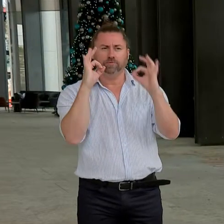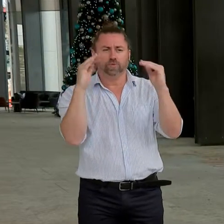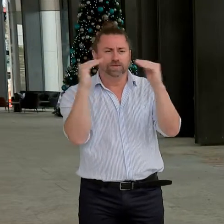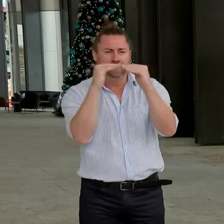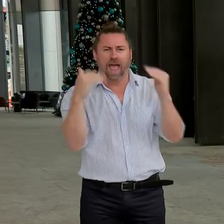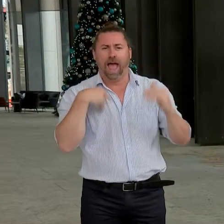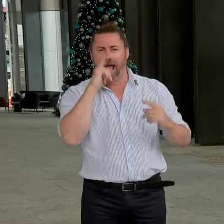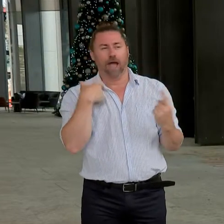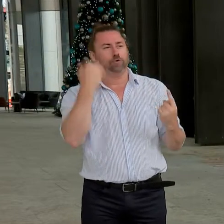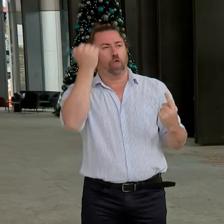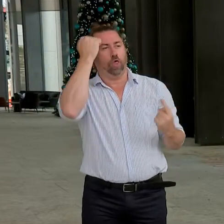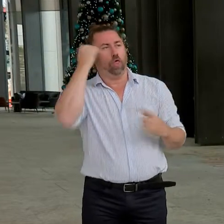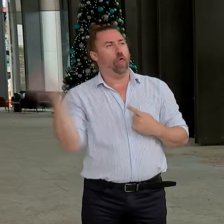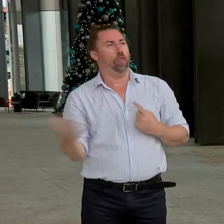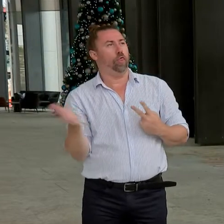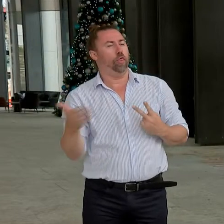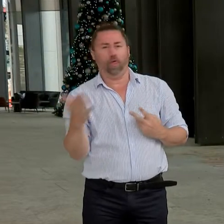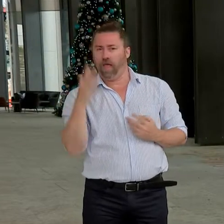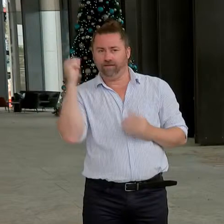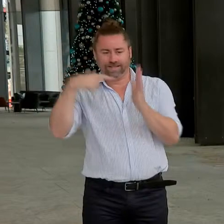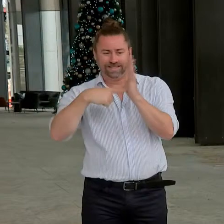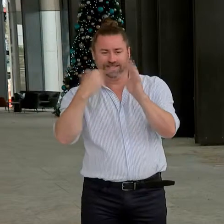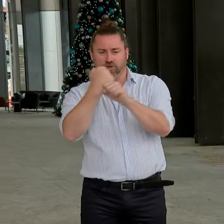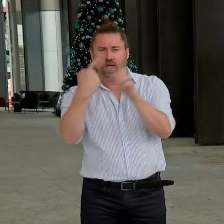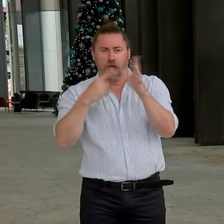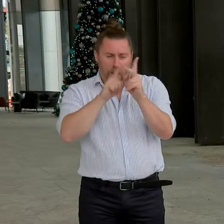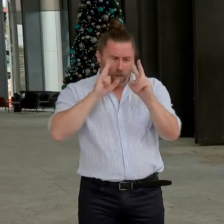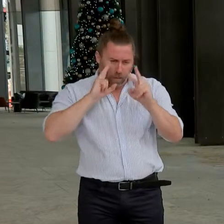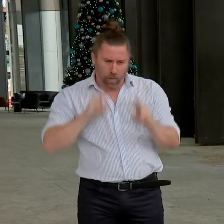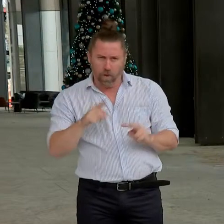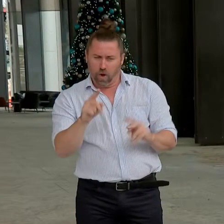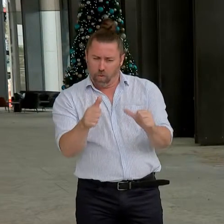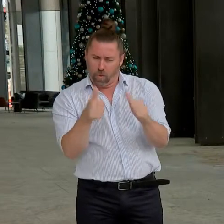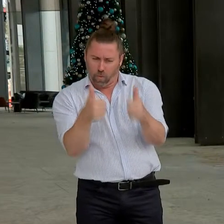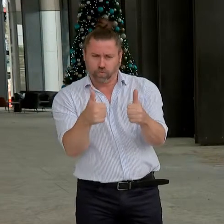is up to the TGA to assess whether it does that or not.